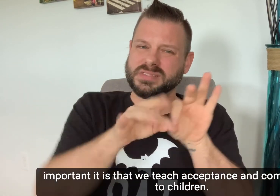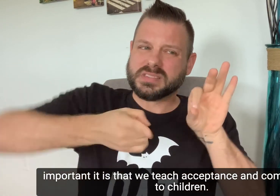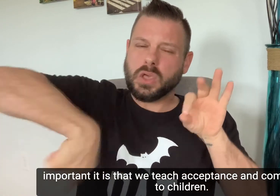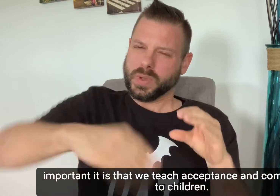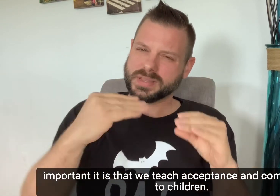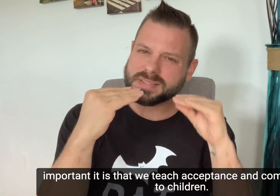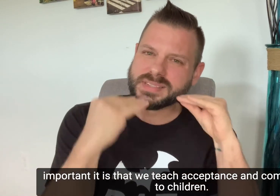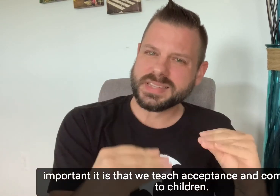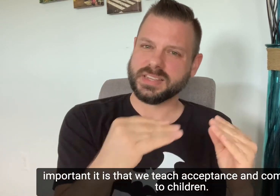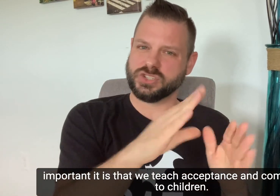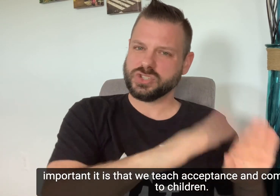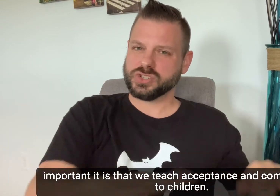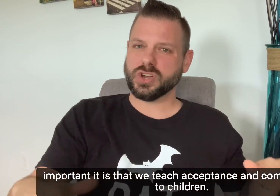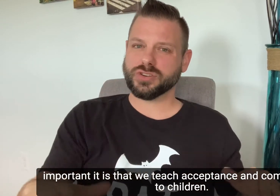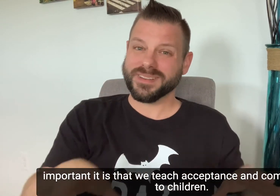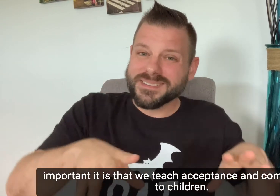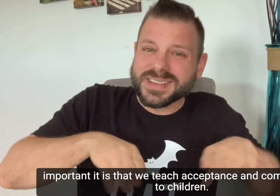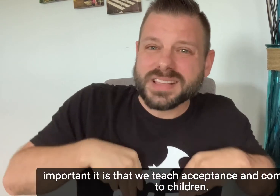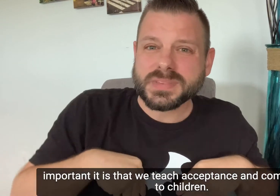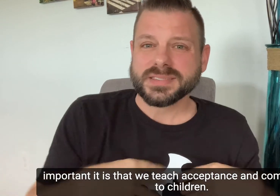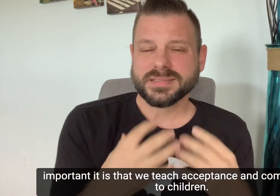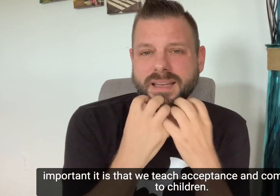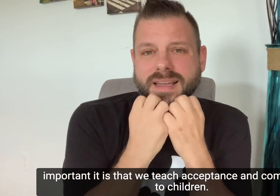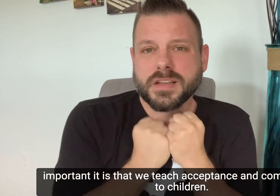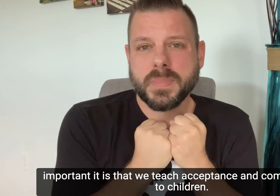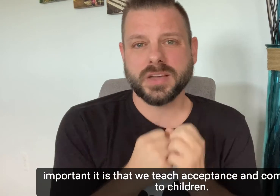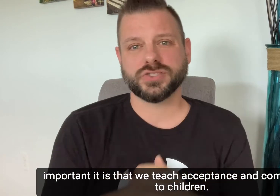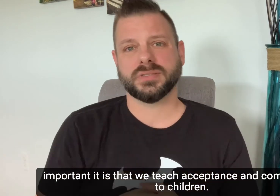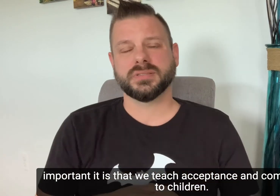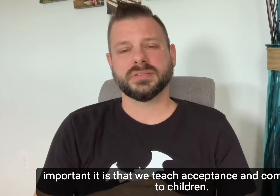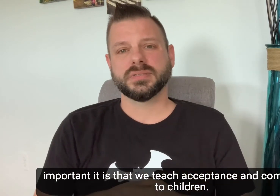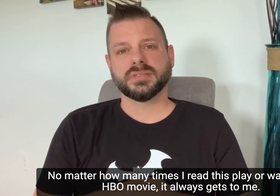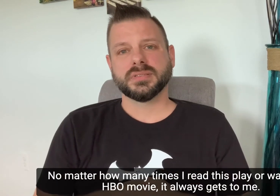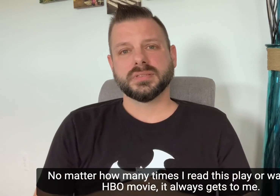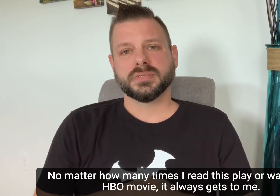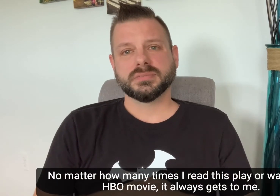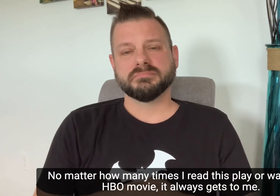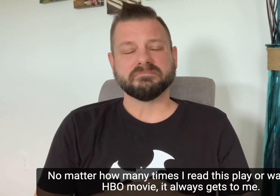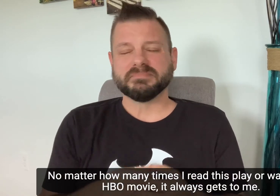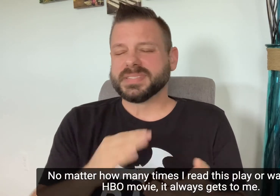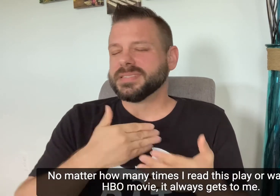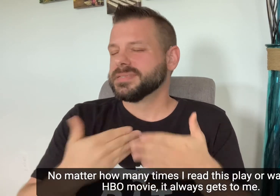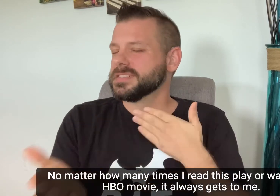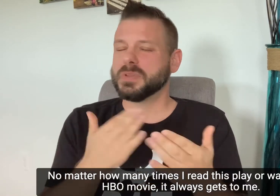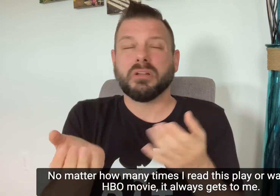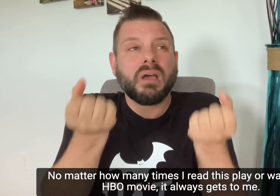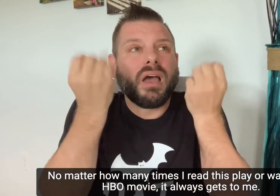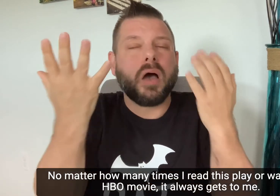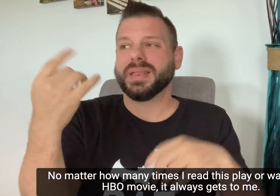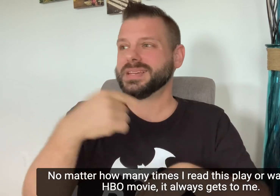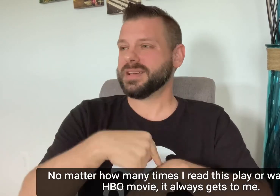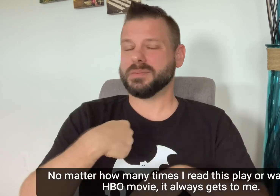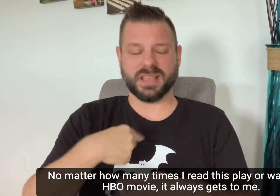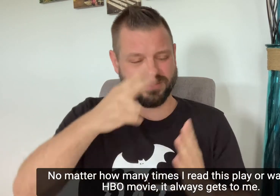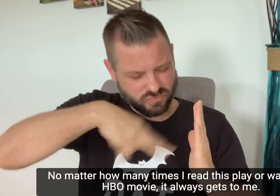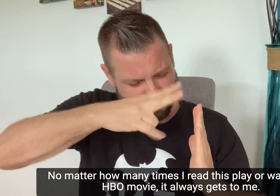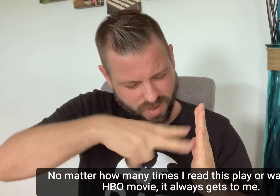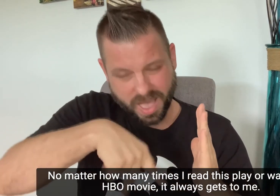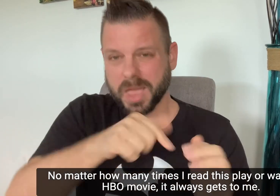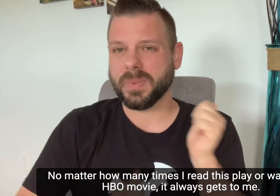is that we teach acceptance and compassion to children. No matter how many times I've read